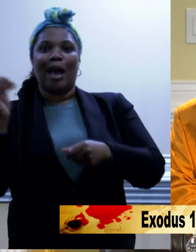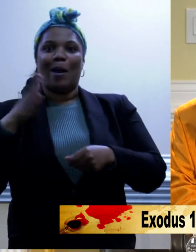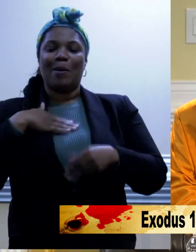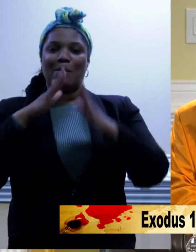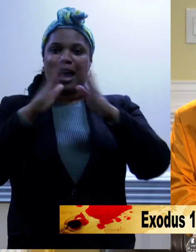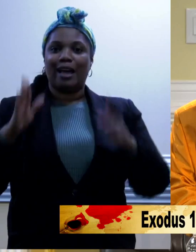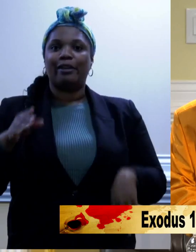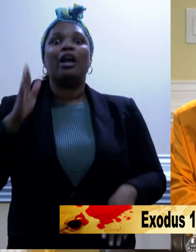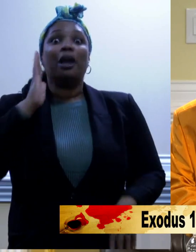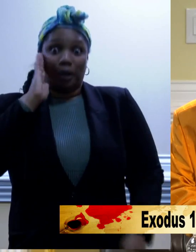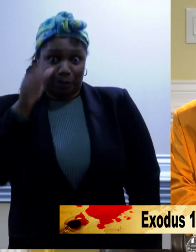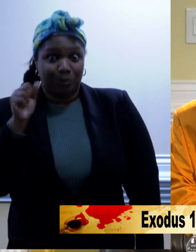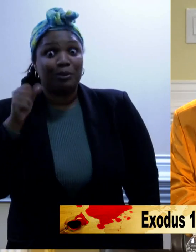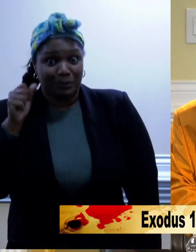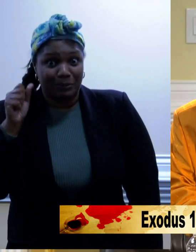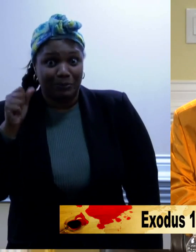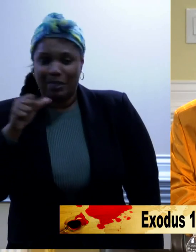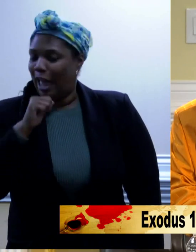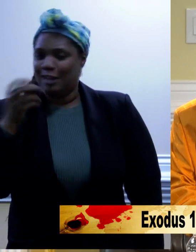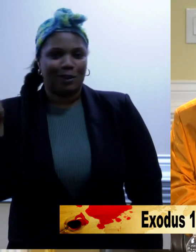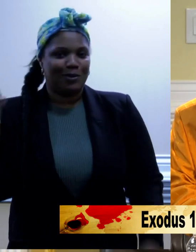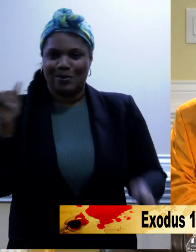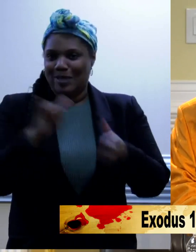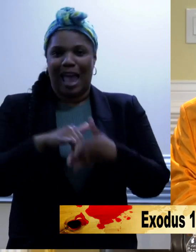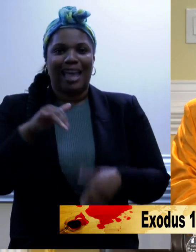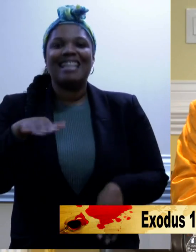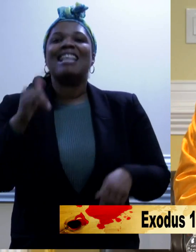It will get you evicted.